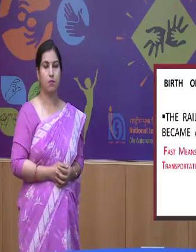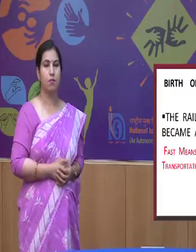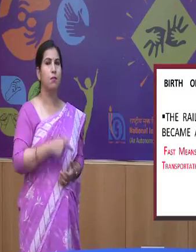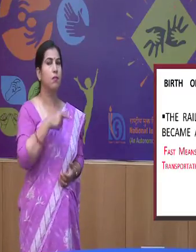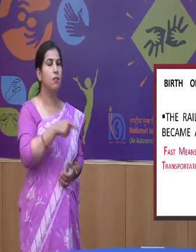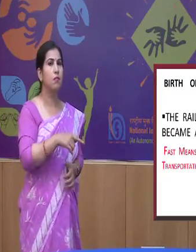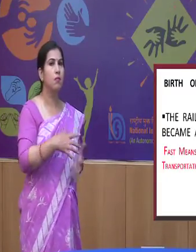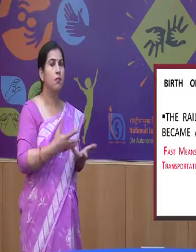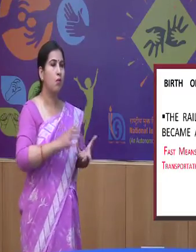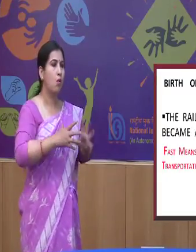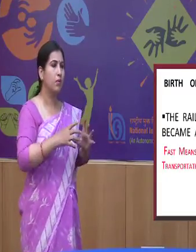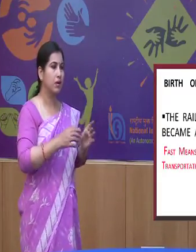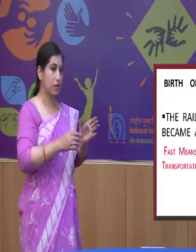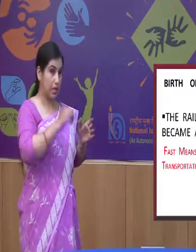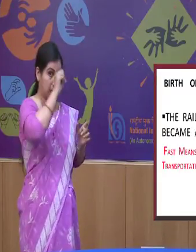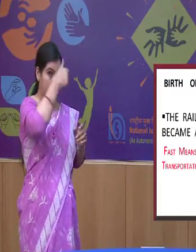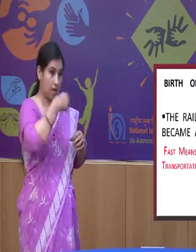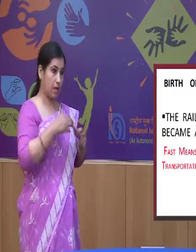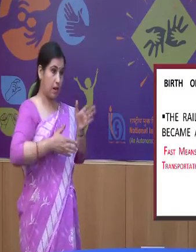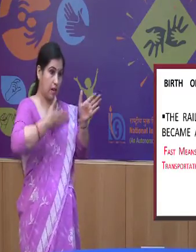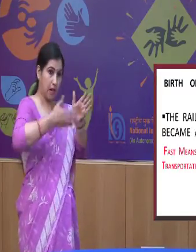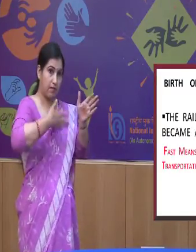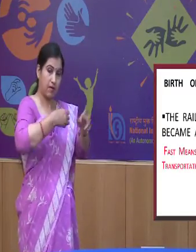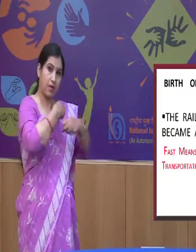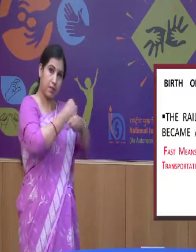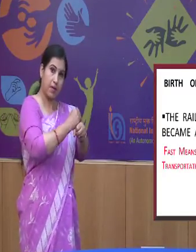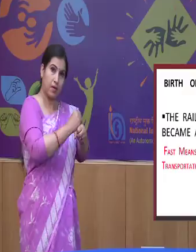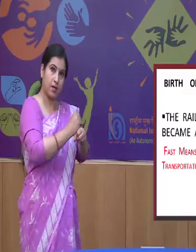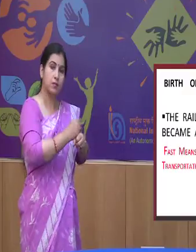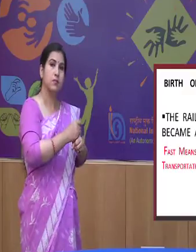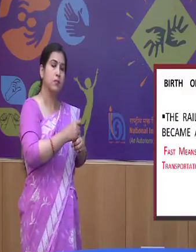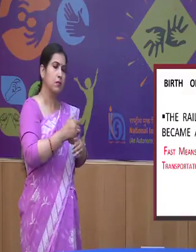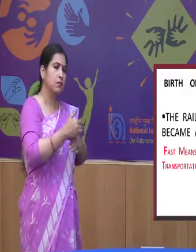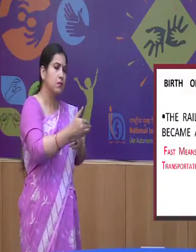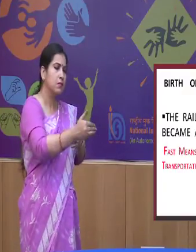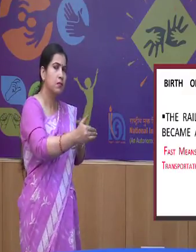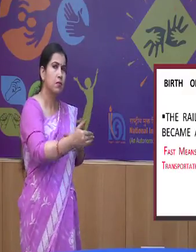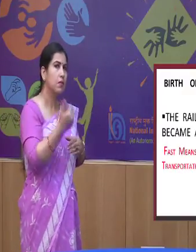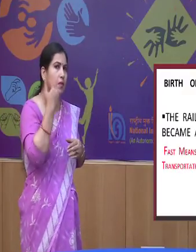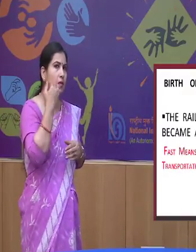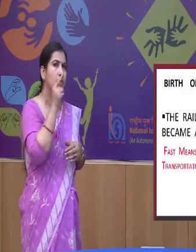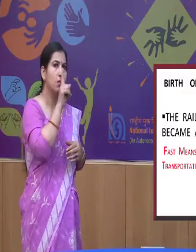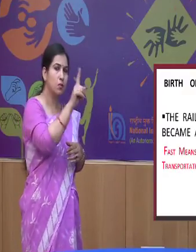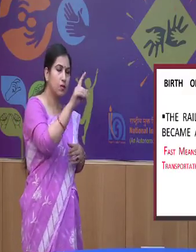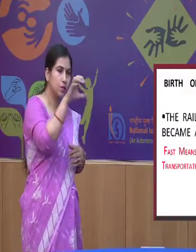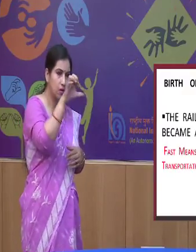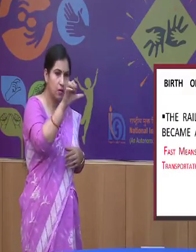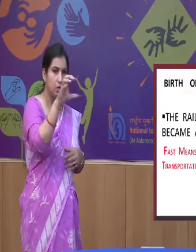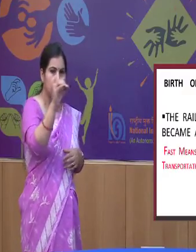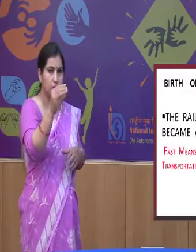This led to the construction of railways in India during the later part of the 19th century.